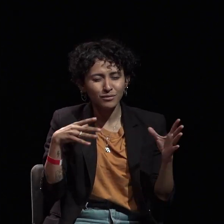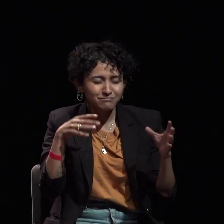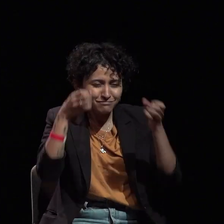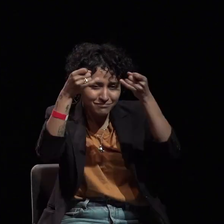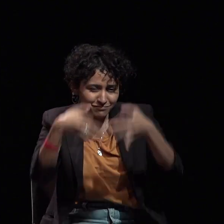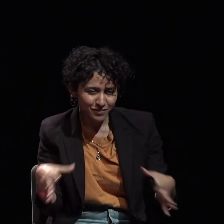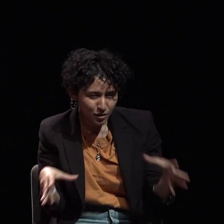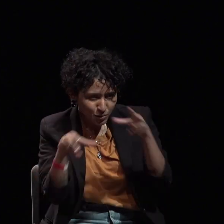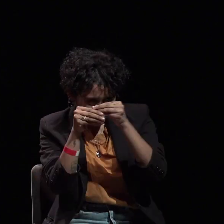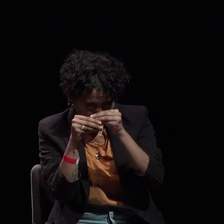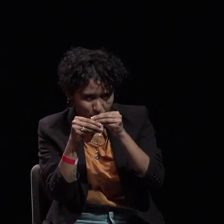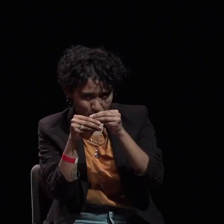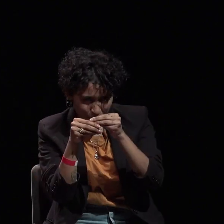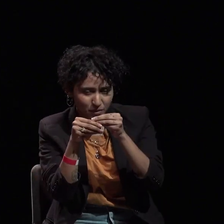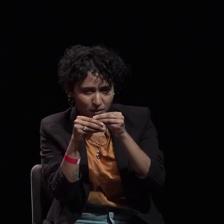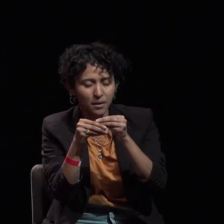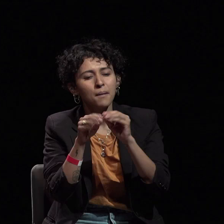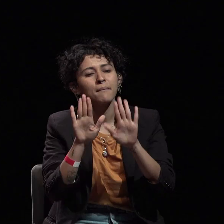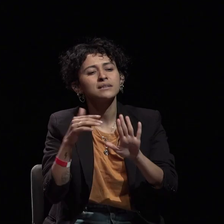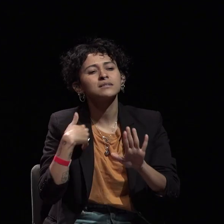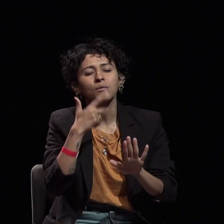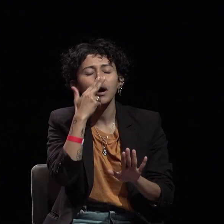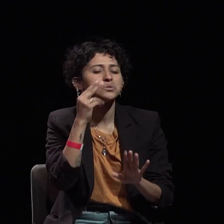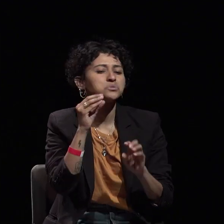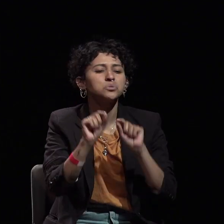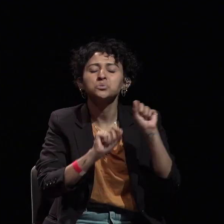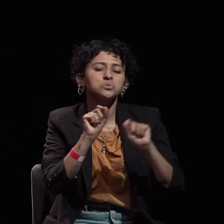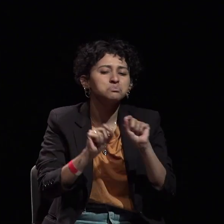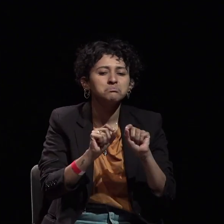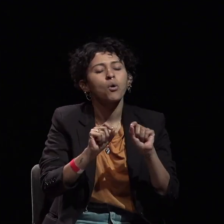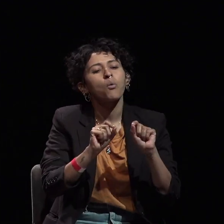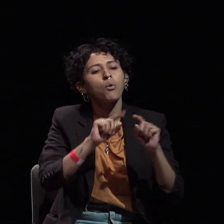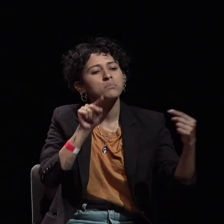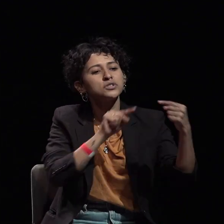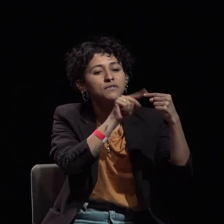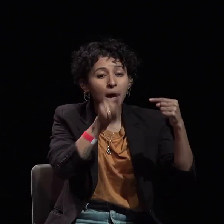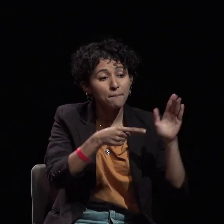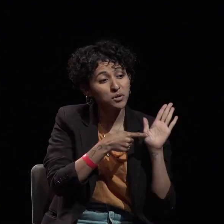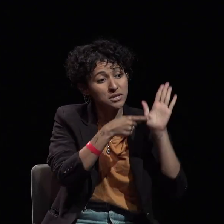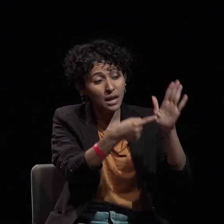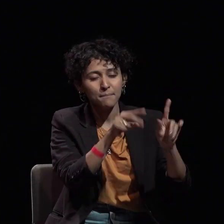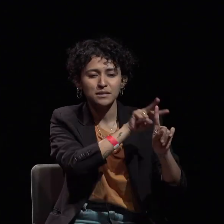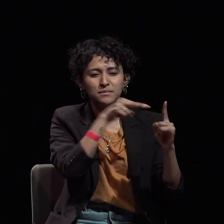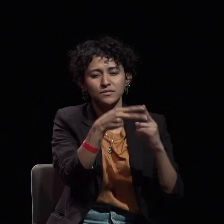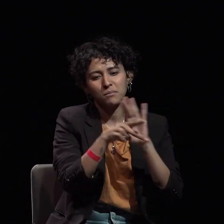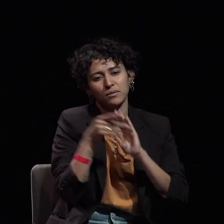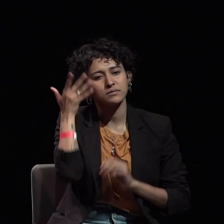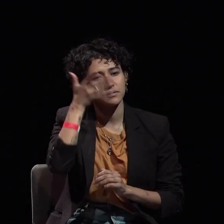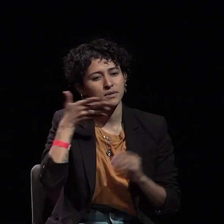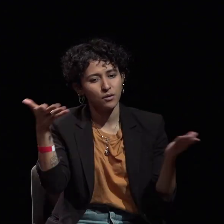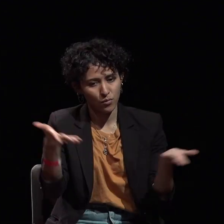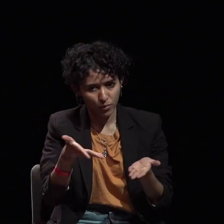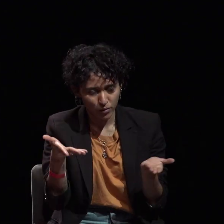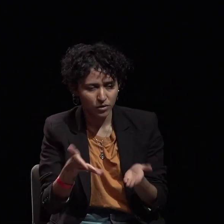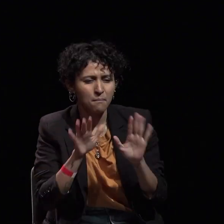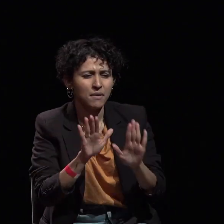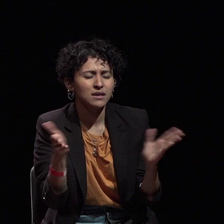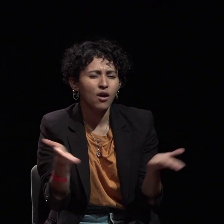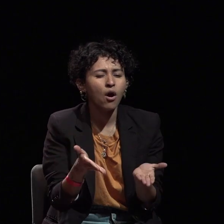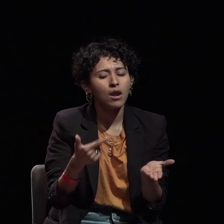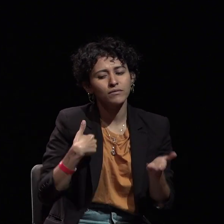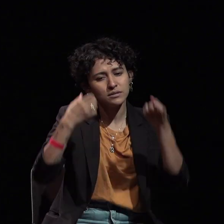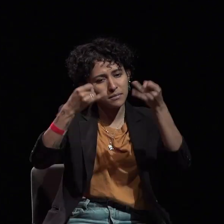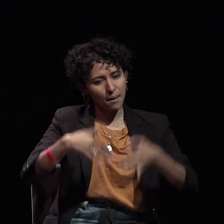what others have presented, and I think it speaks to the vision of this seminar that such a variety of scales is represented. But first, I feel I should introduce